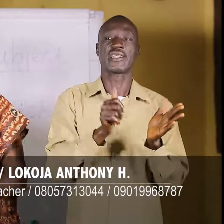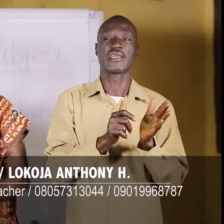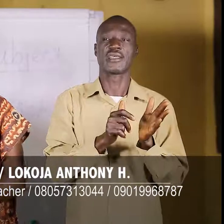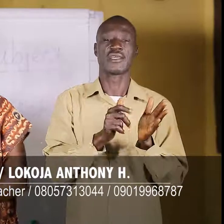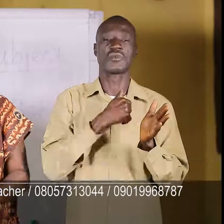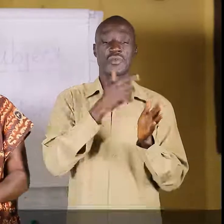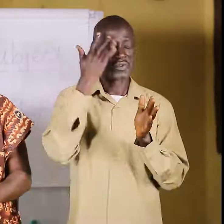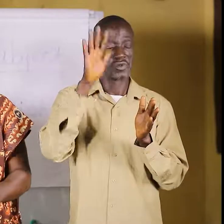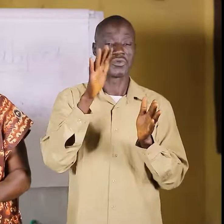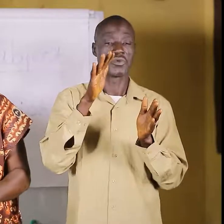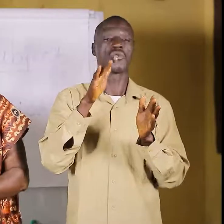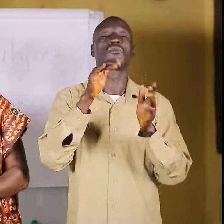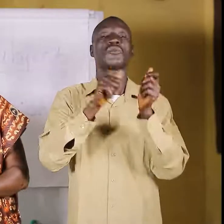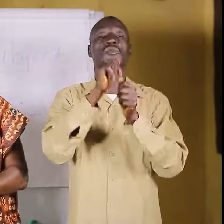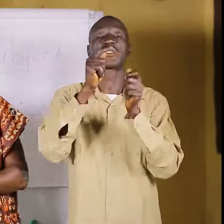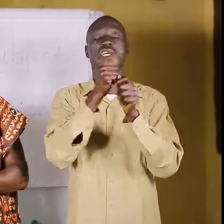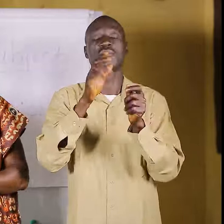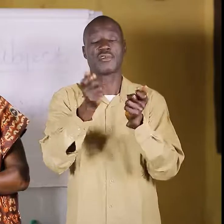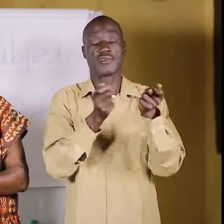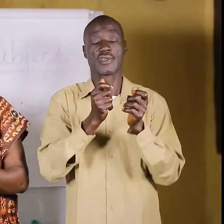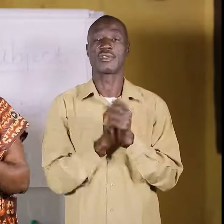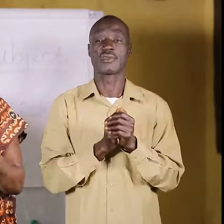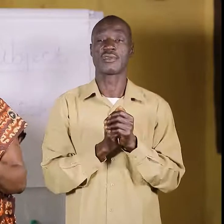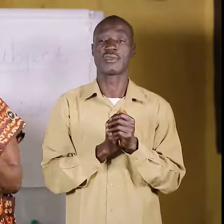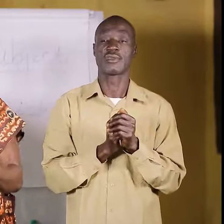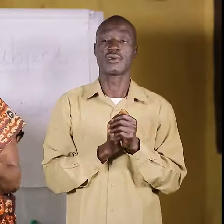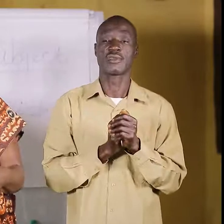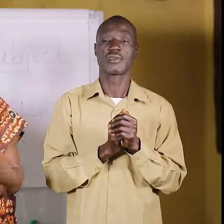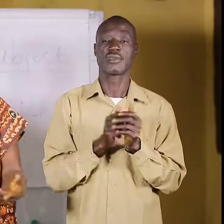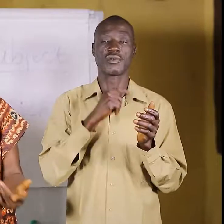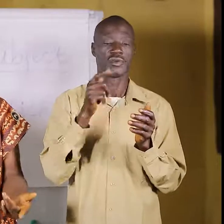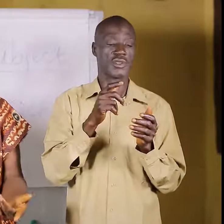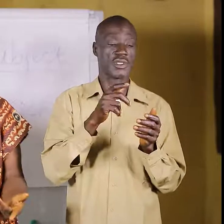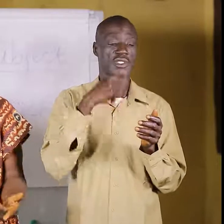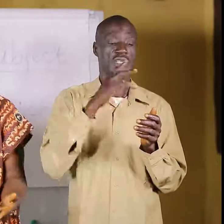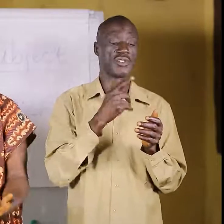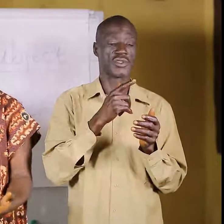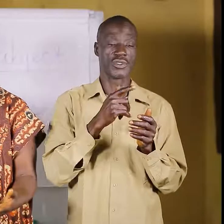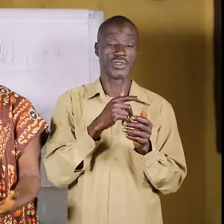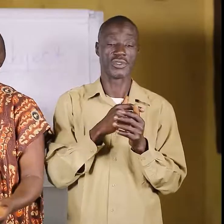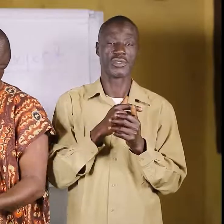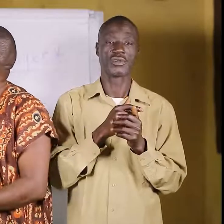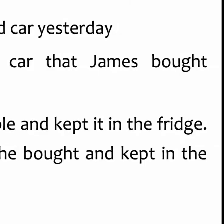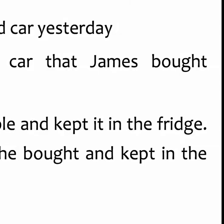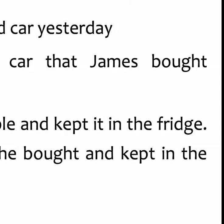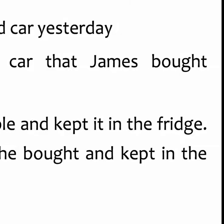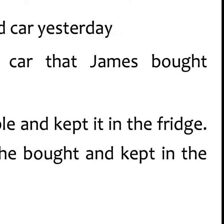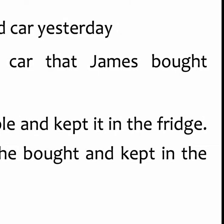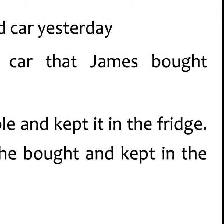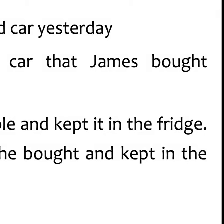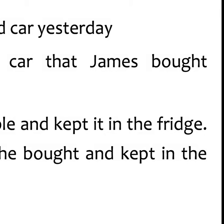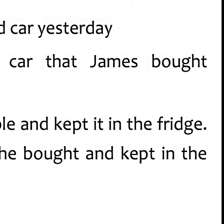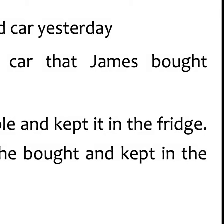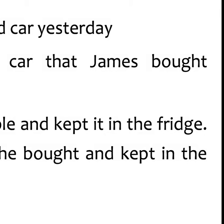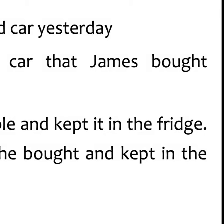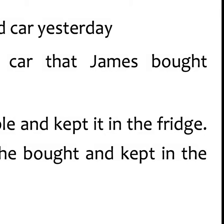We don't know the model. We have not, perhaps you're just passing the information to someone. Okay? And then look at the